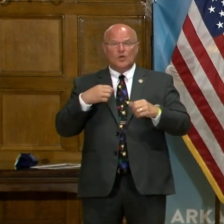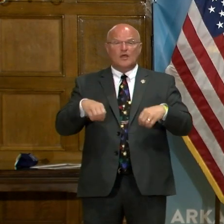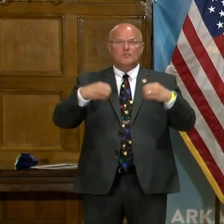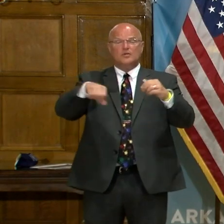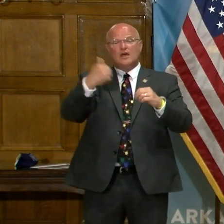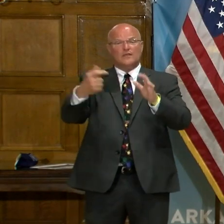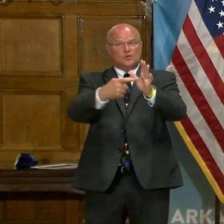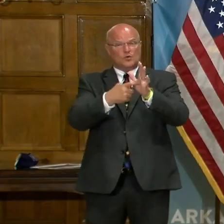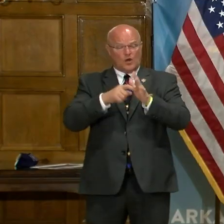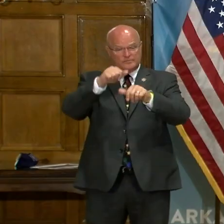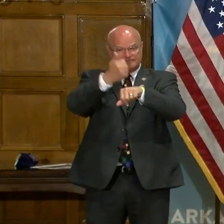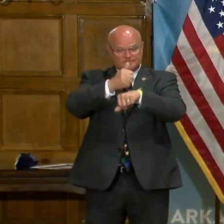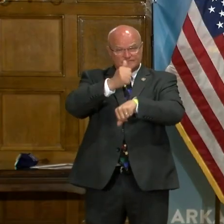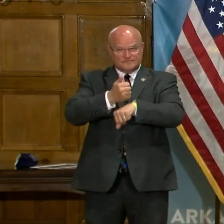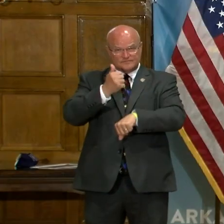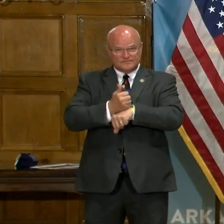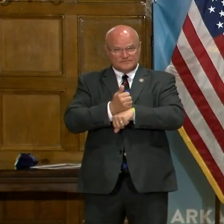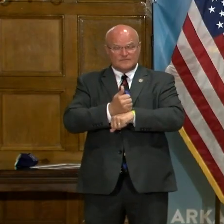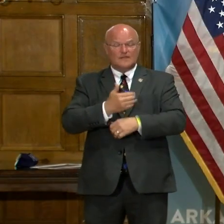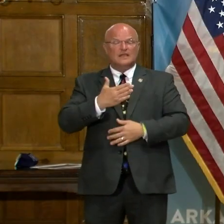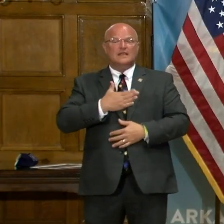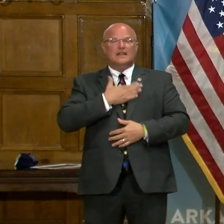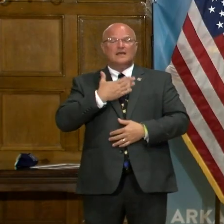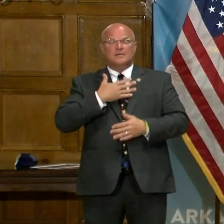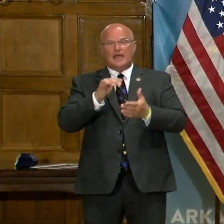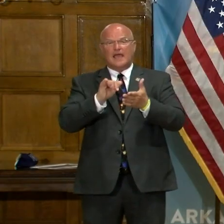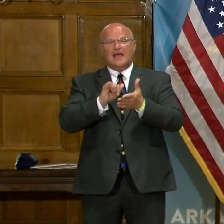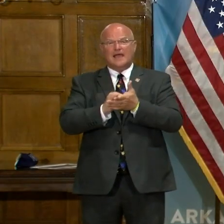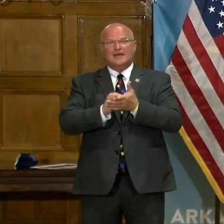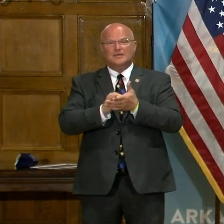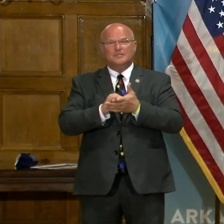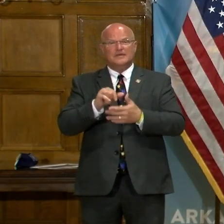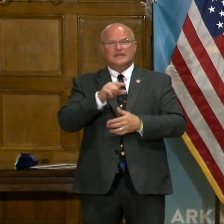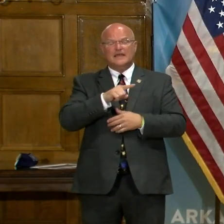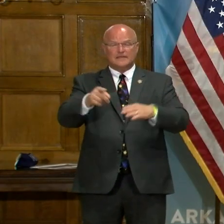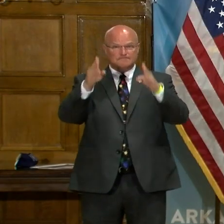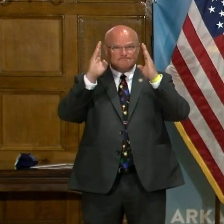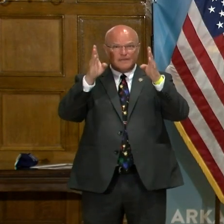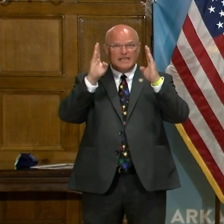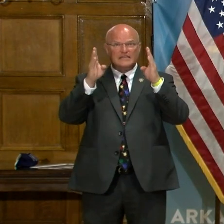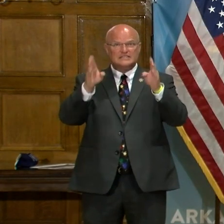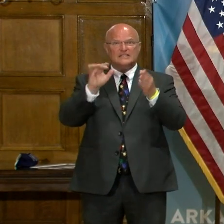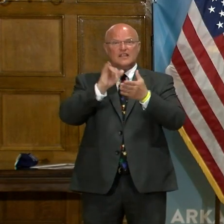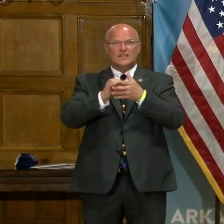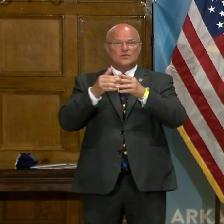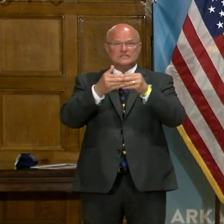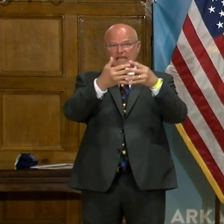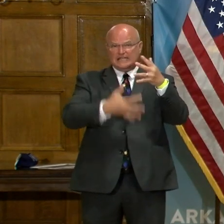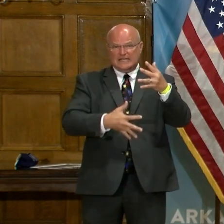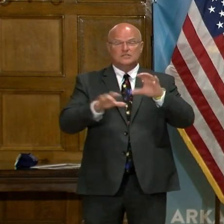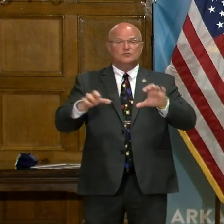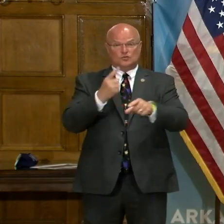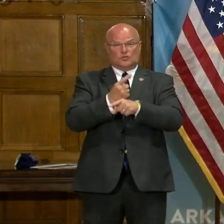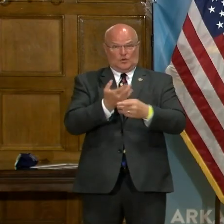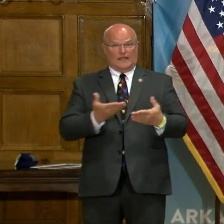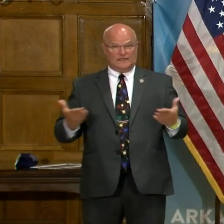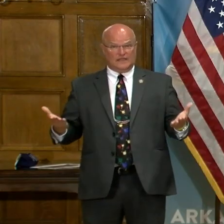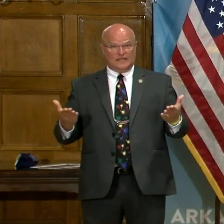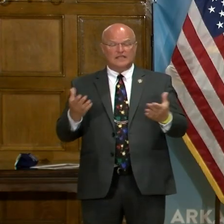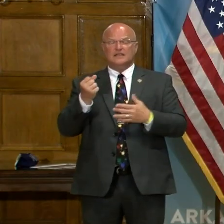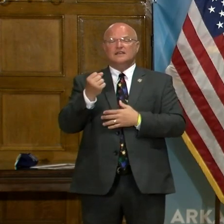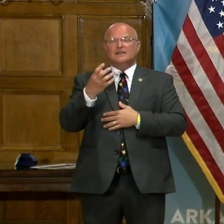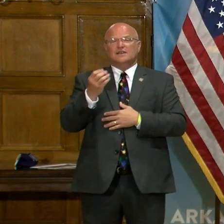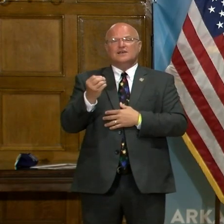put other requirements in there, and I'm delighted that they are paying attention to those. They're trying to do the right thing.